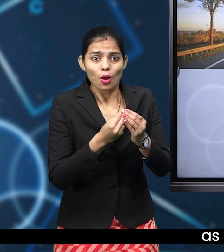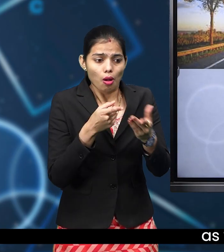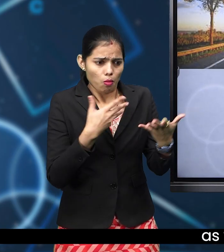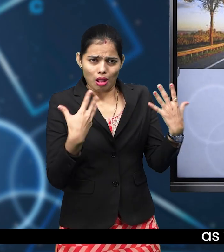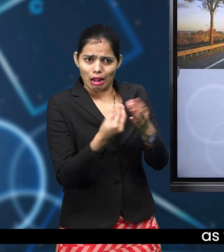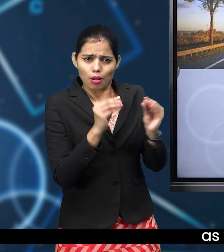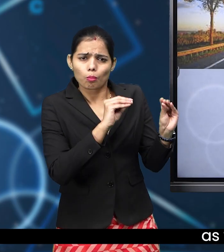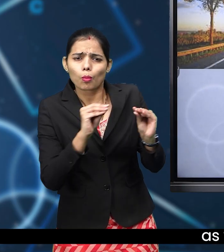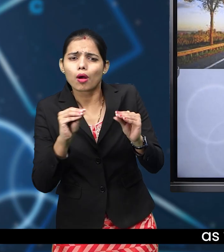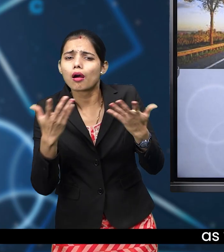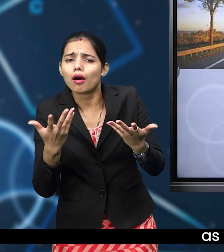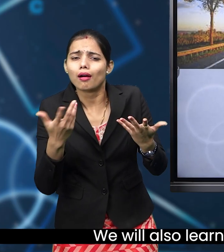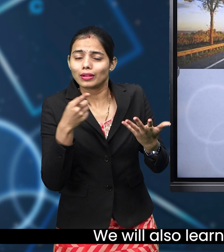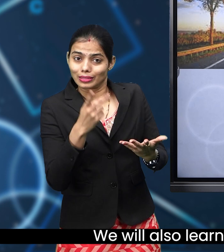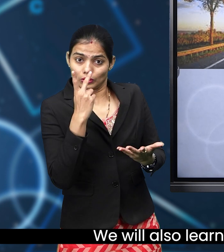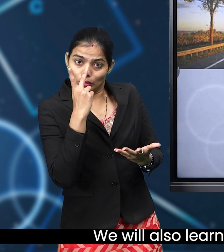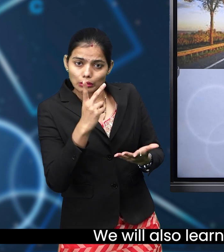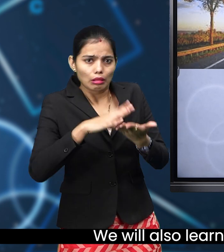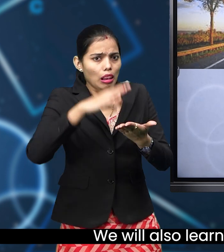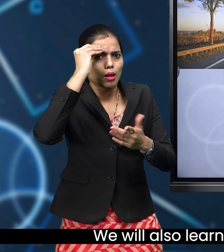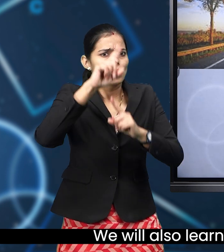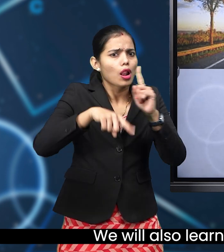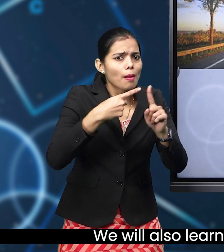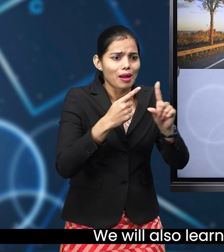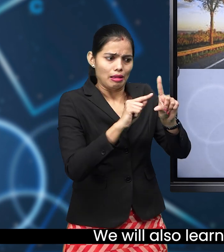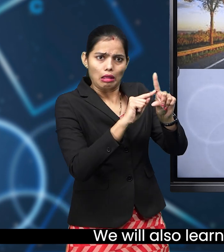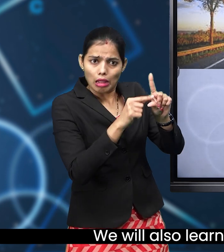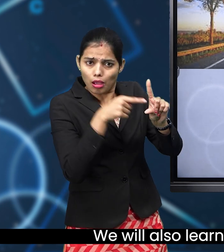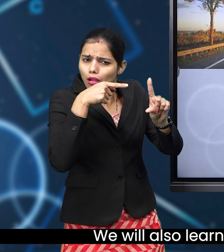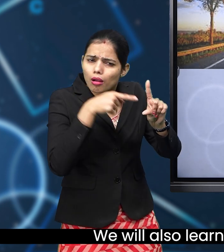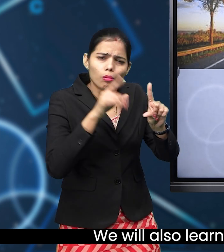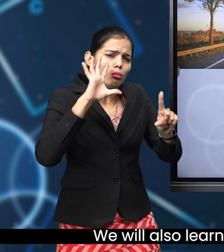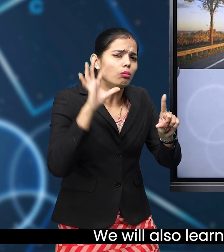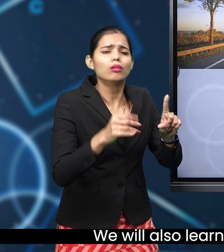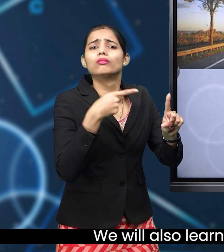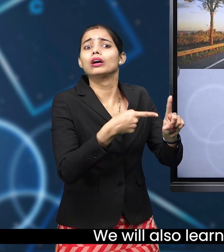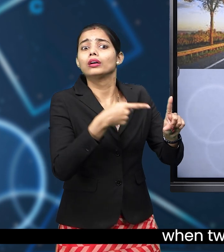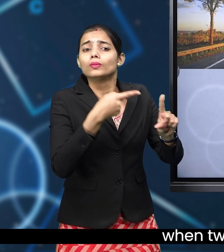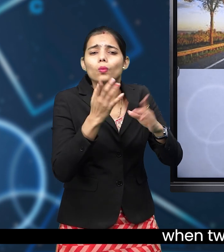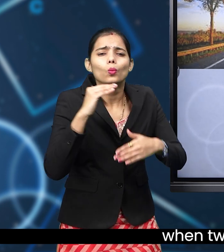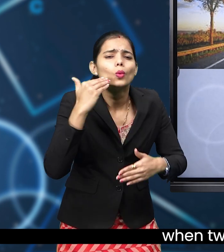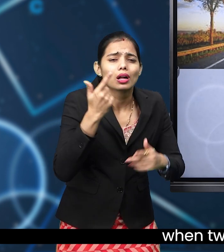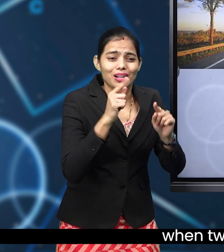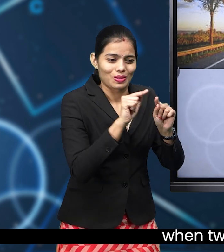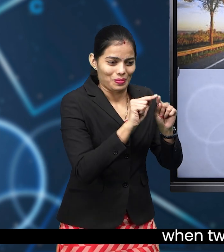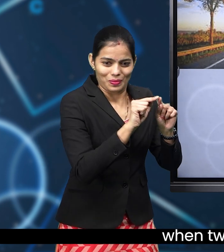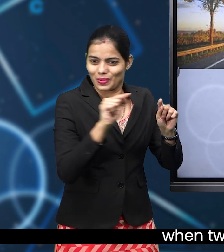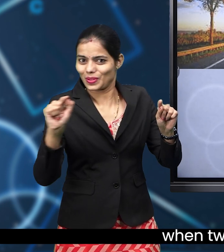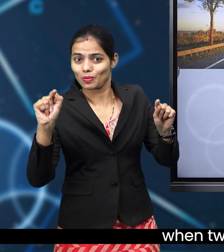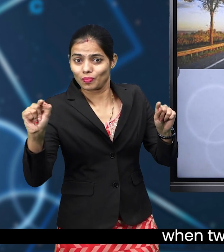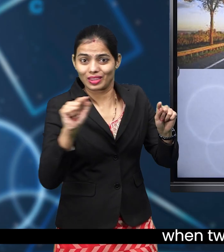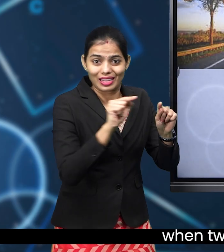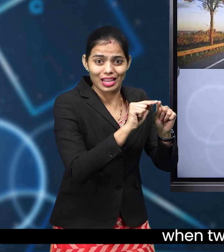As we move forward, we will also learn about angles, which are formed when two lines meet